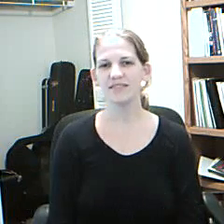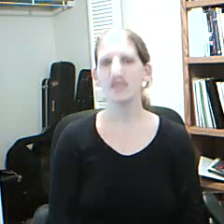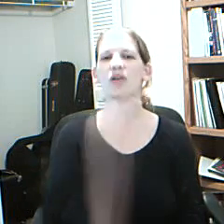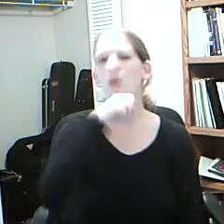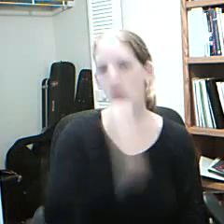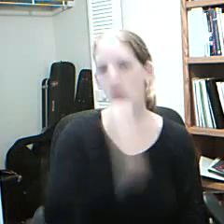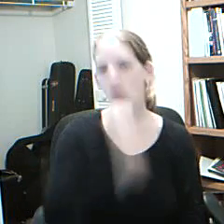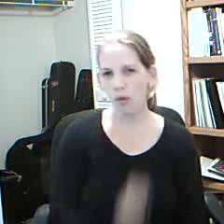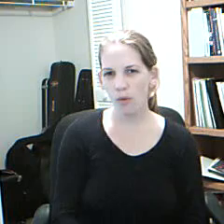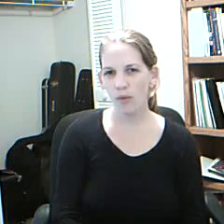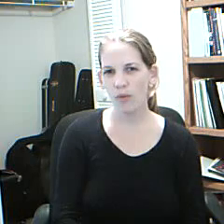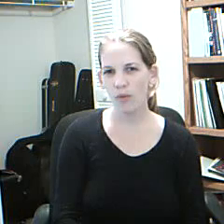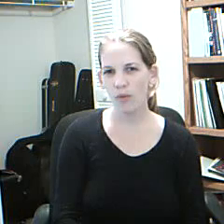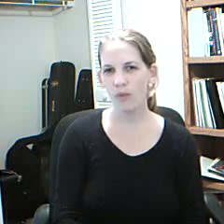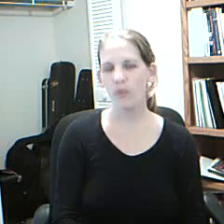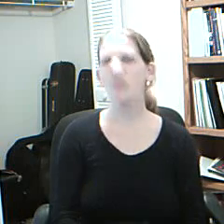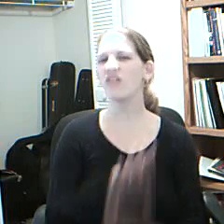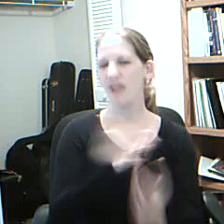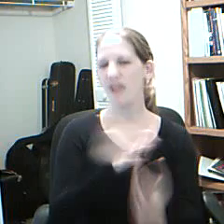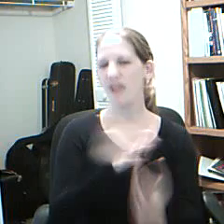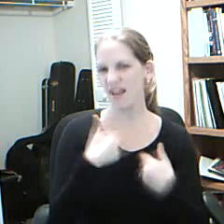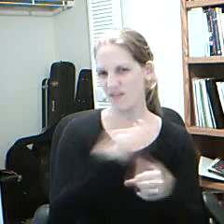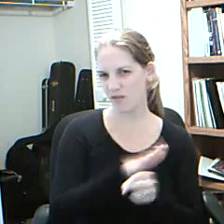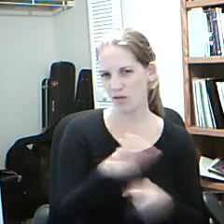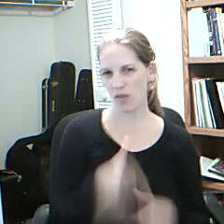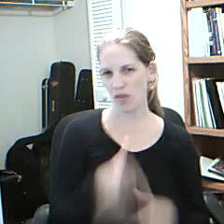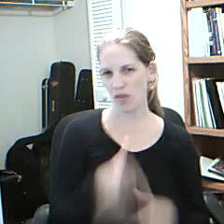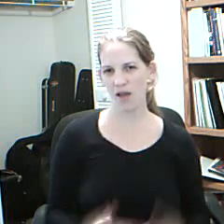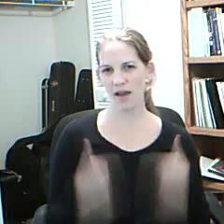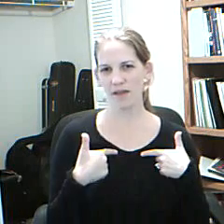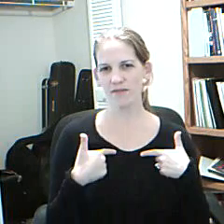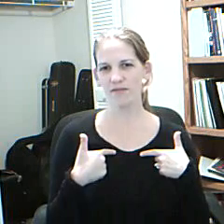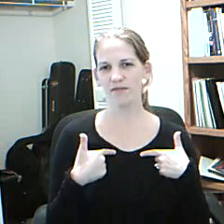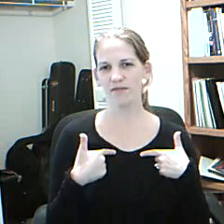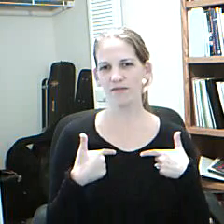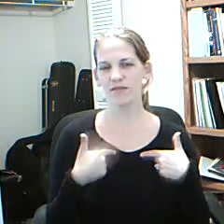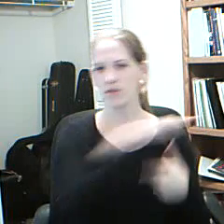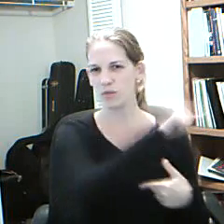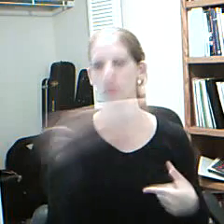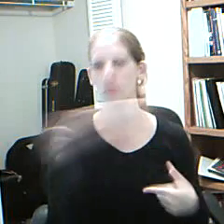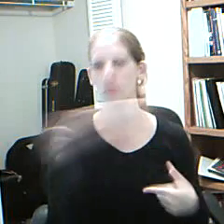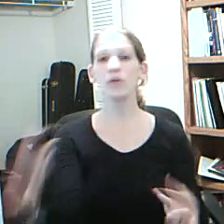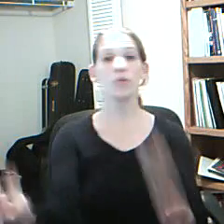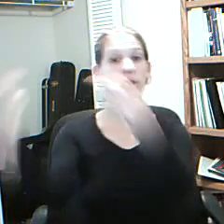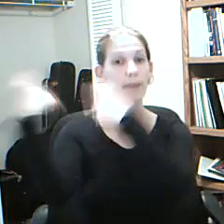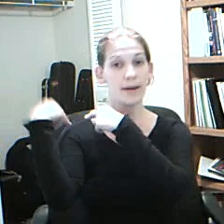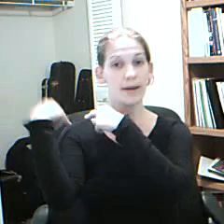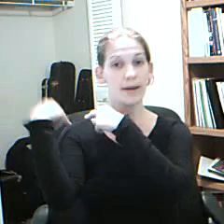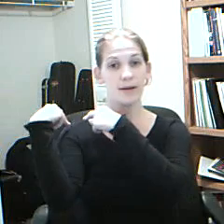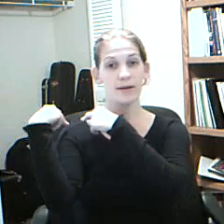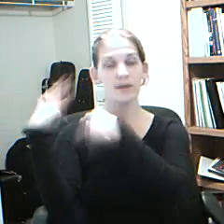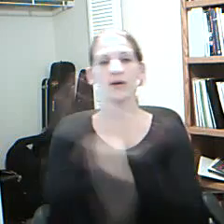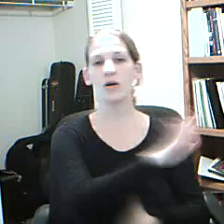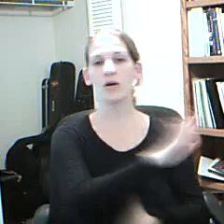you look back over your life, what's going to matter the absolute most? What would you